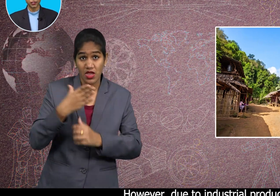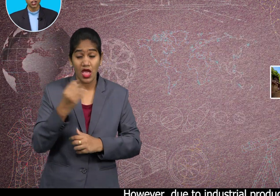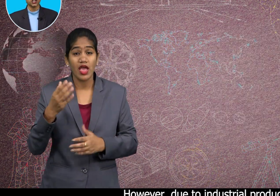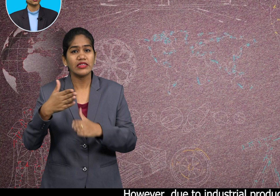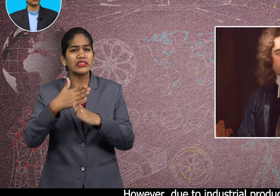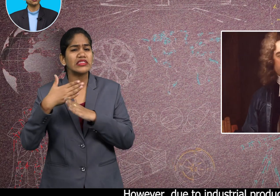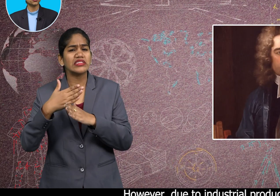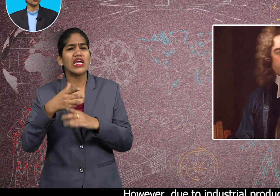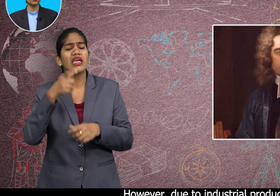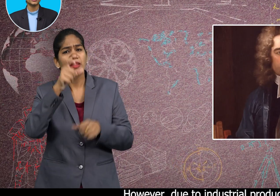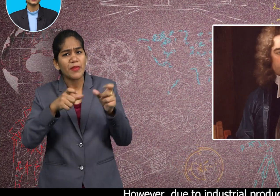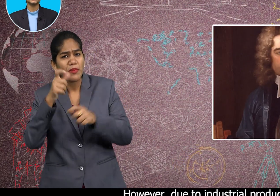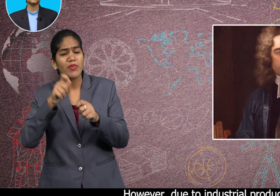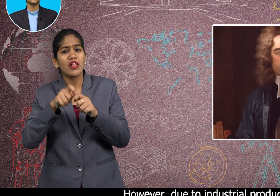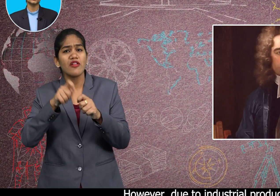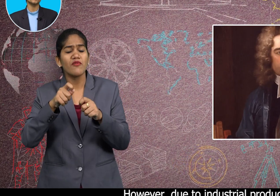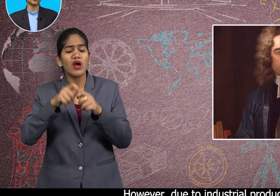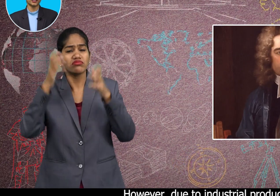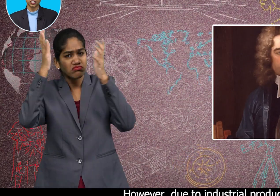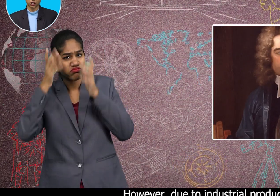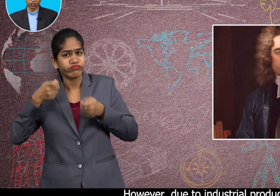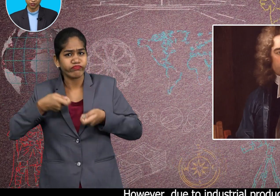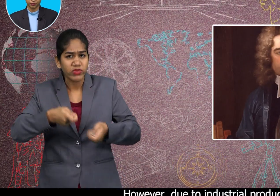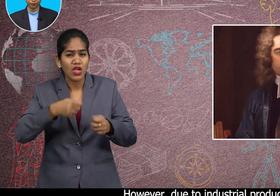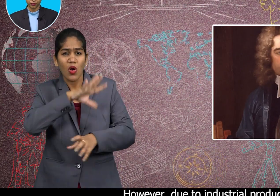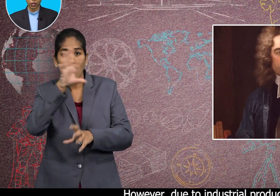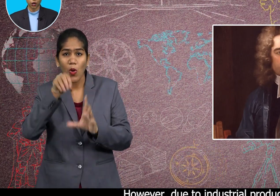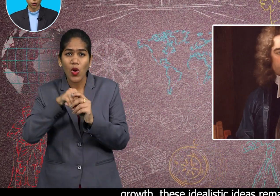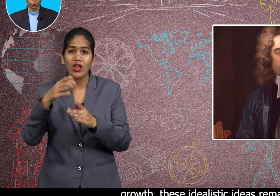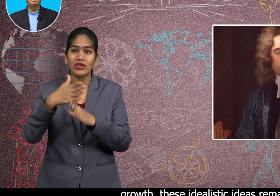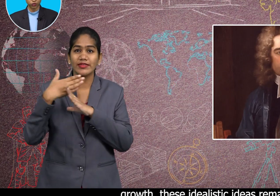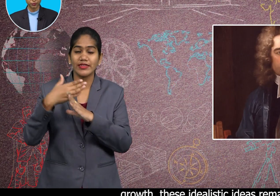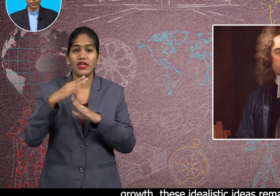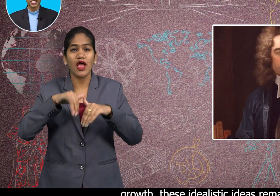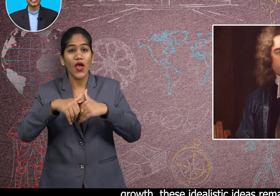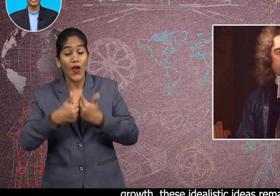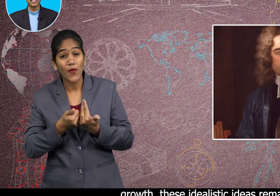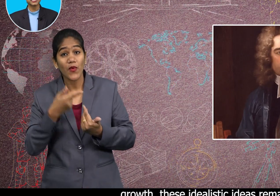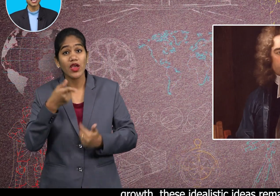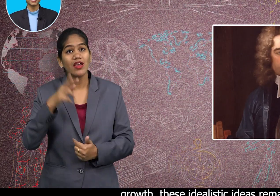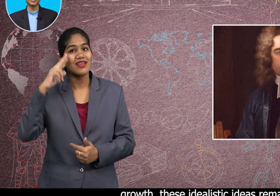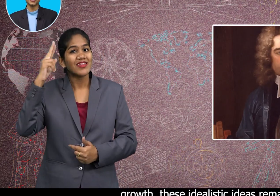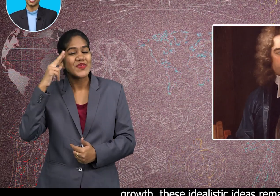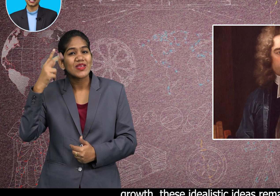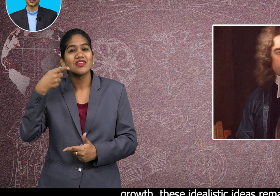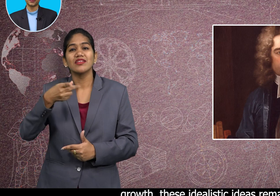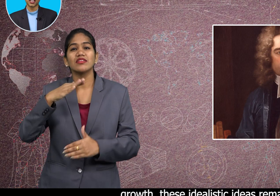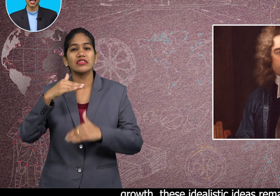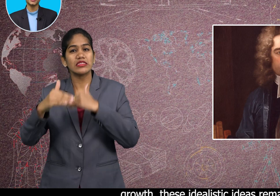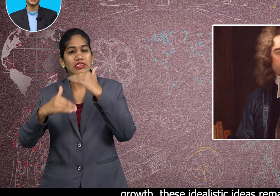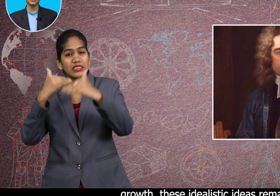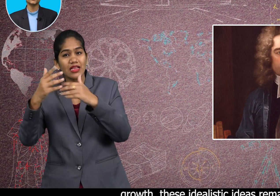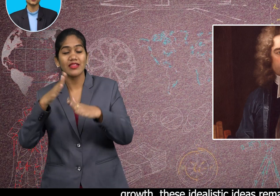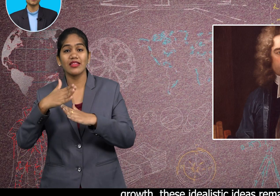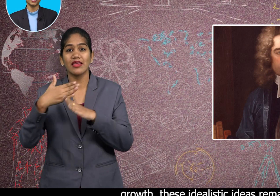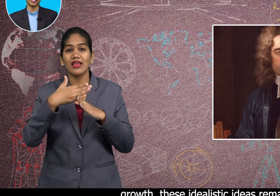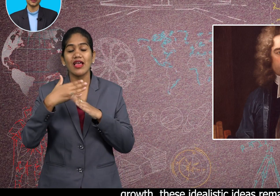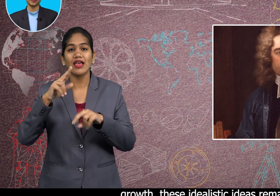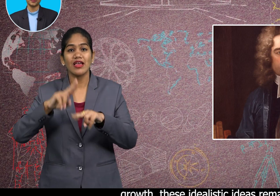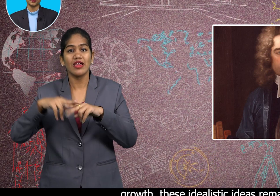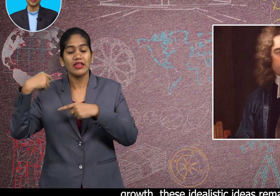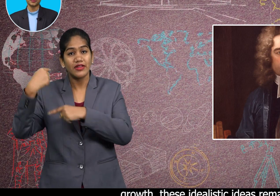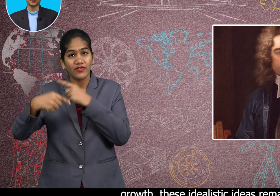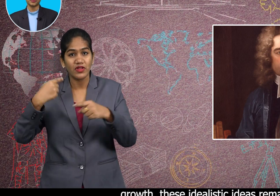However, due to industrial production growth, these ideas